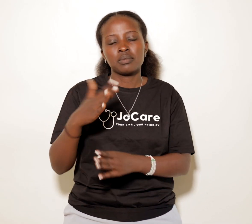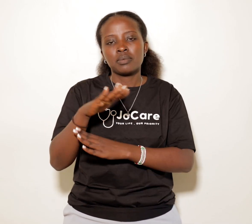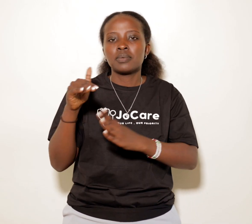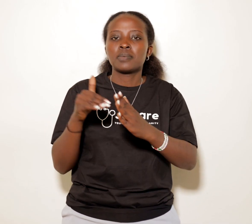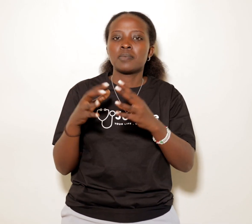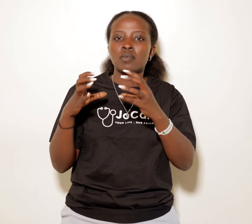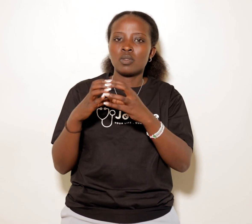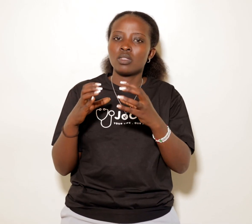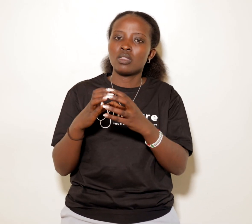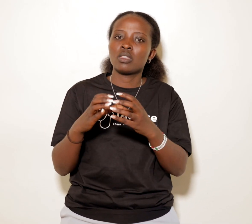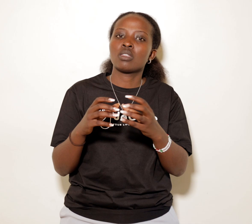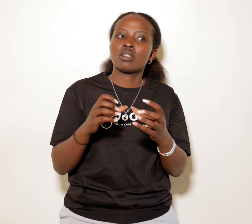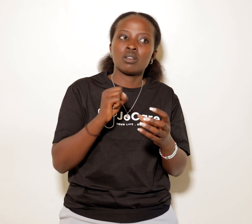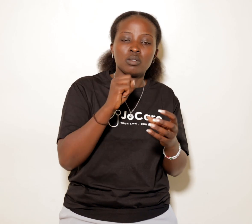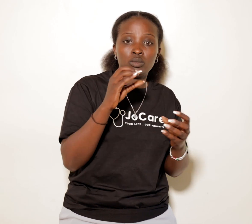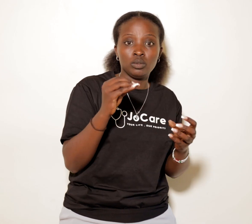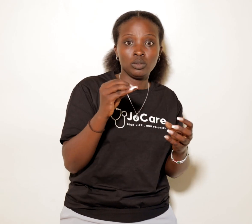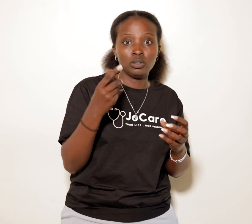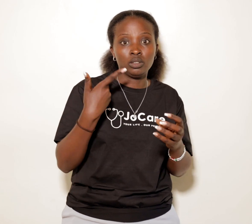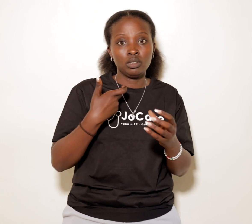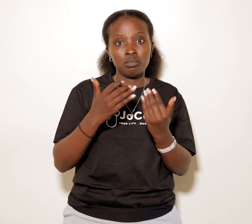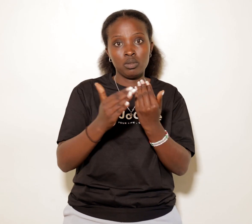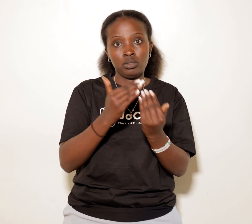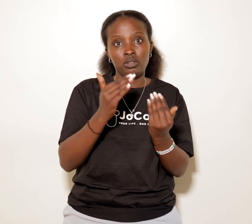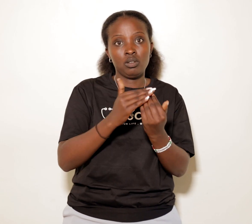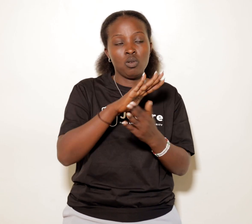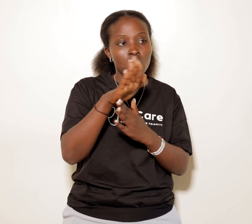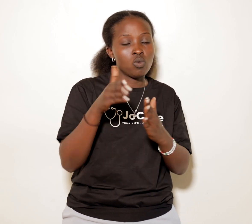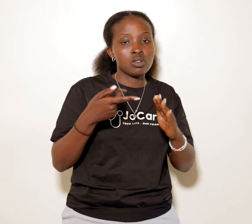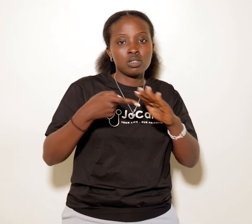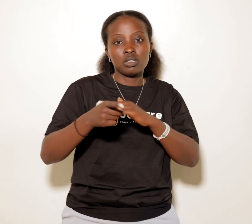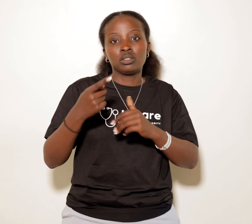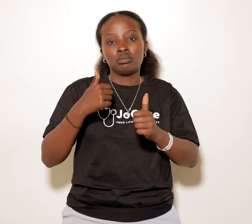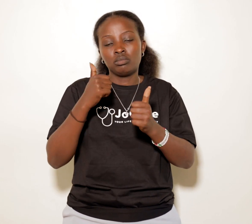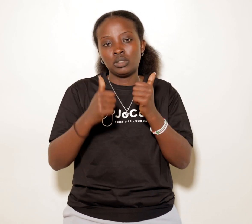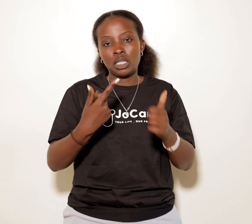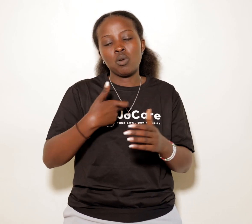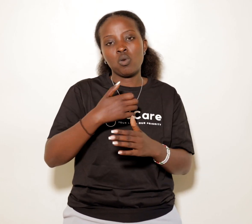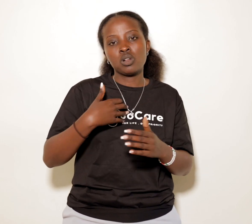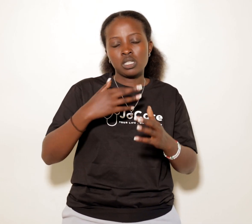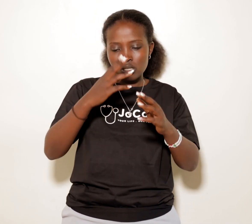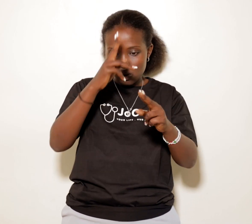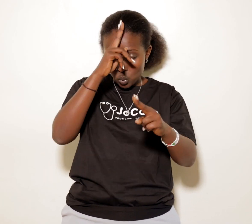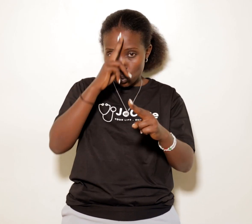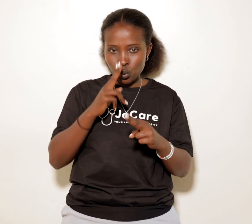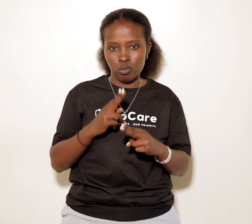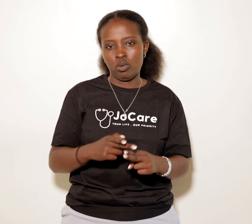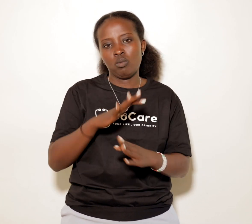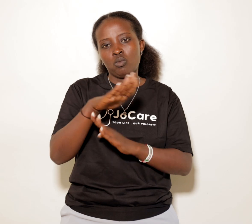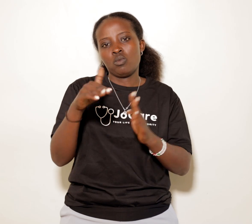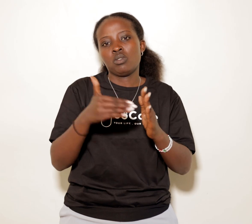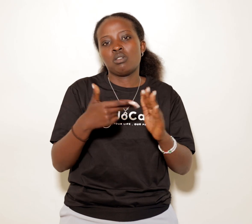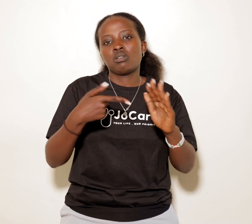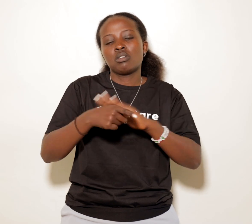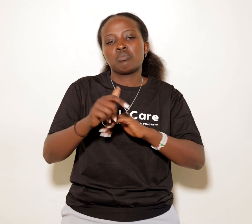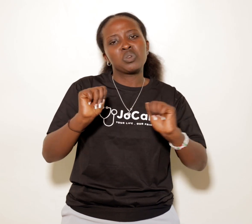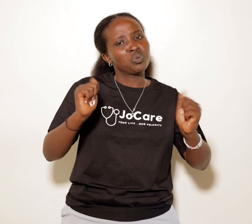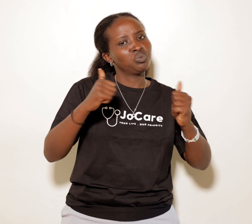groups, also let healthcare providers reach out to them with a respectful manner. Let them